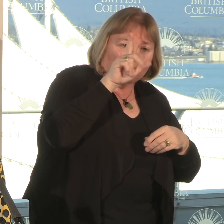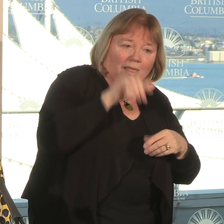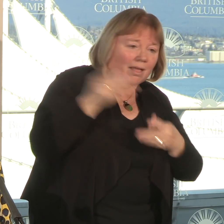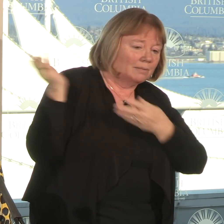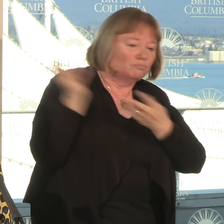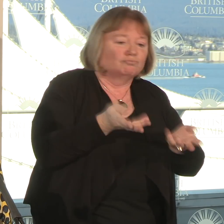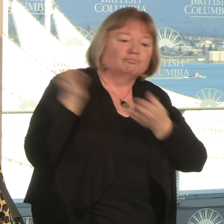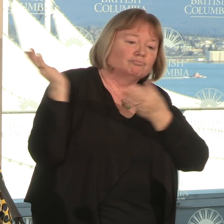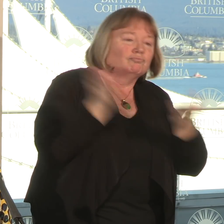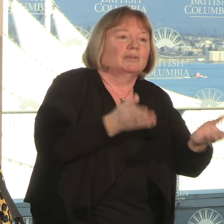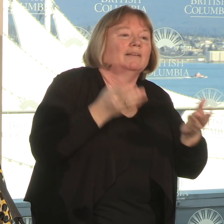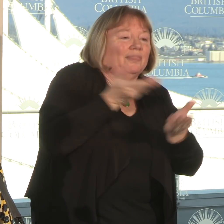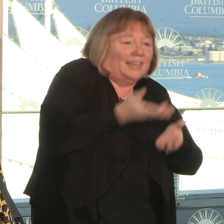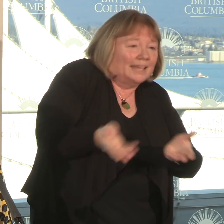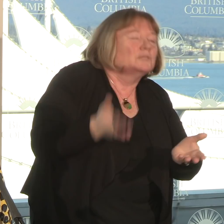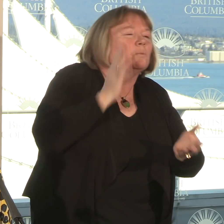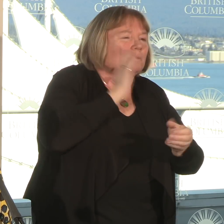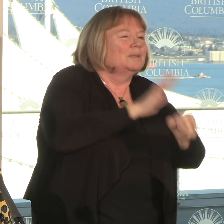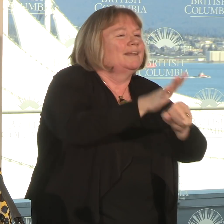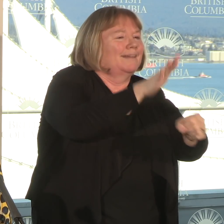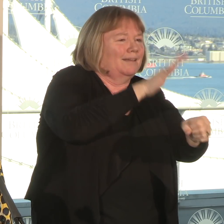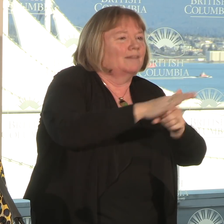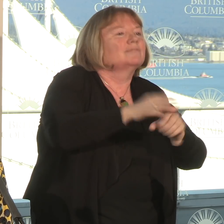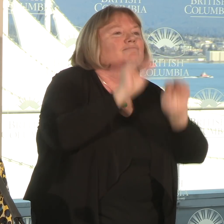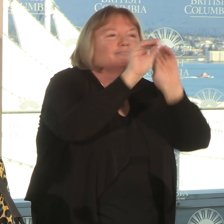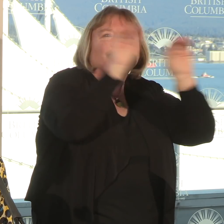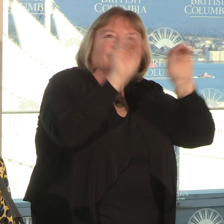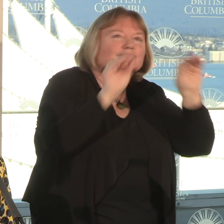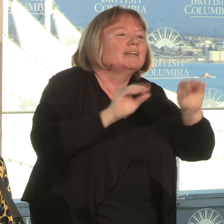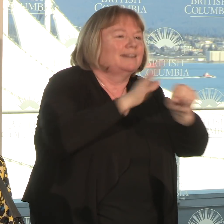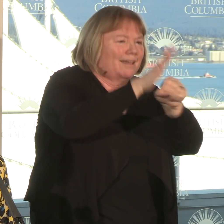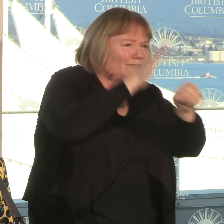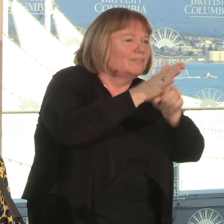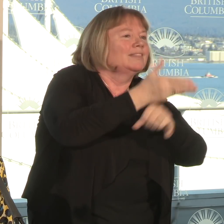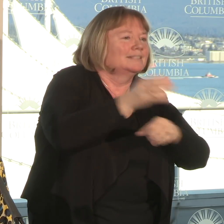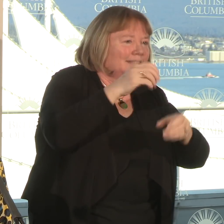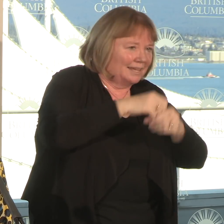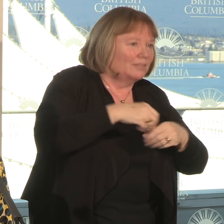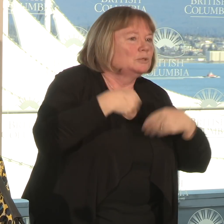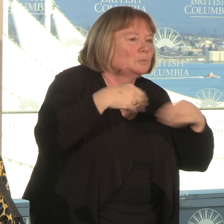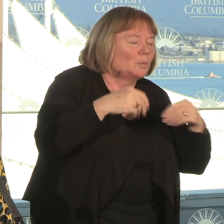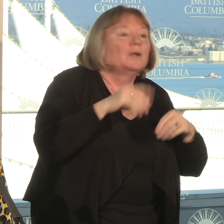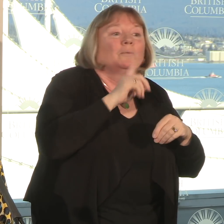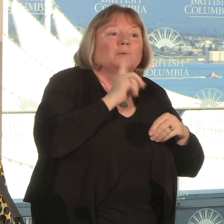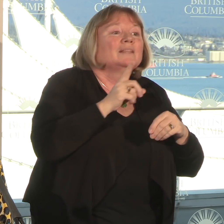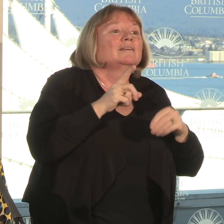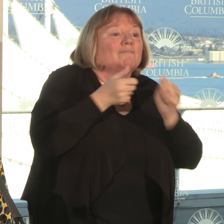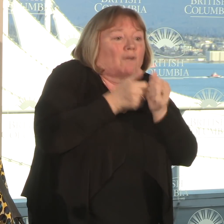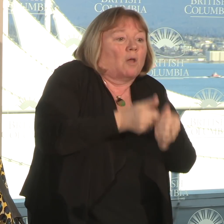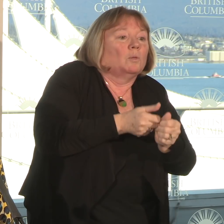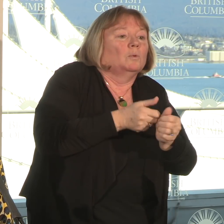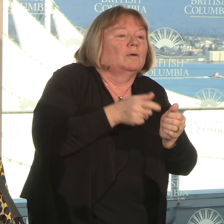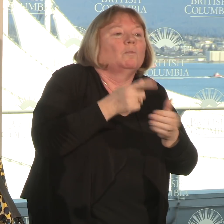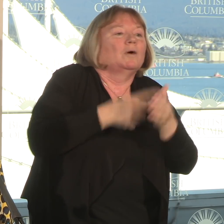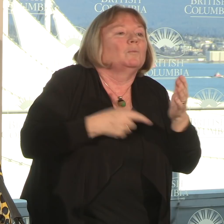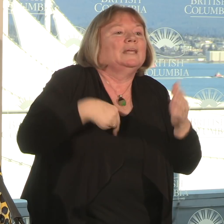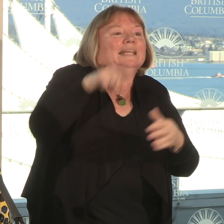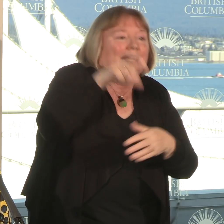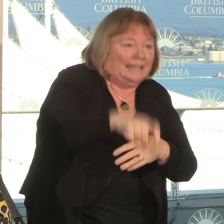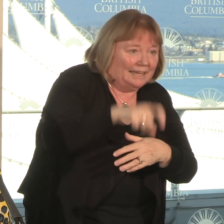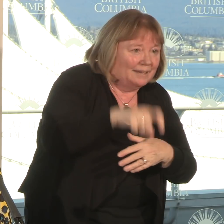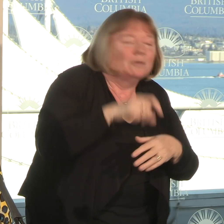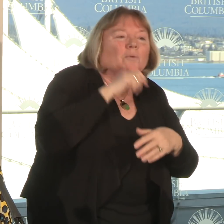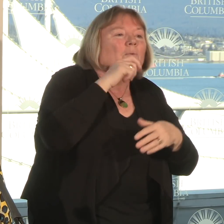strong and that they are restocking the shelves, and it really is a function of demand, and that we don't have an